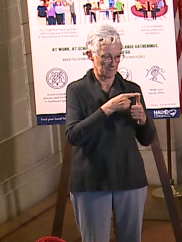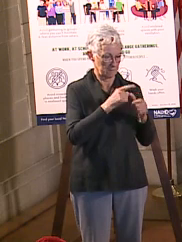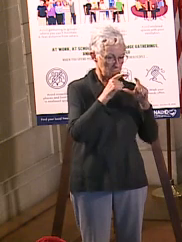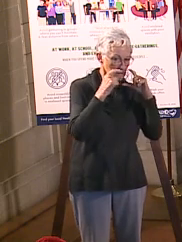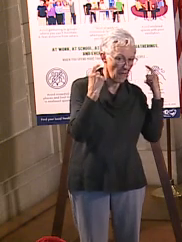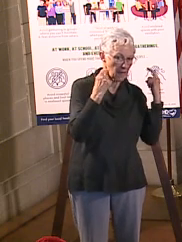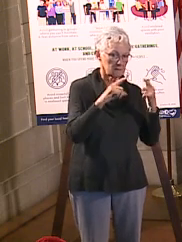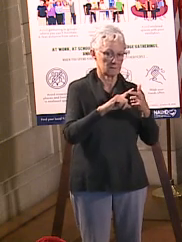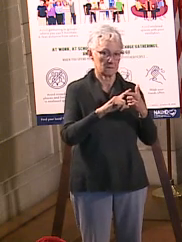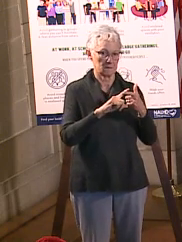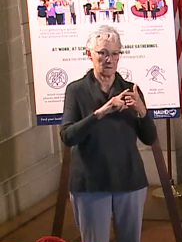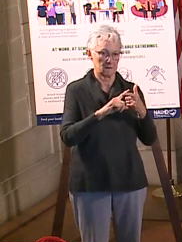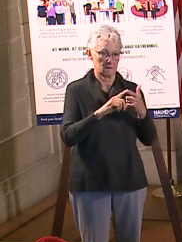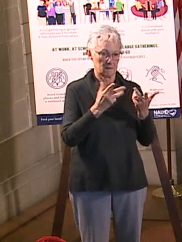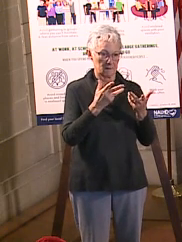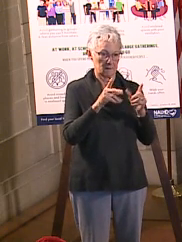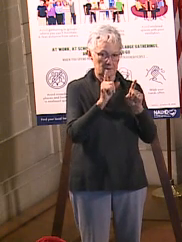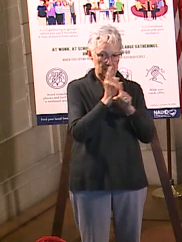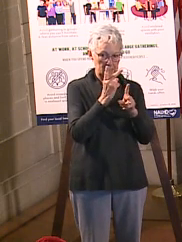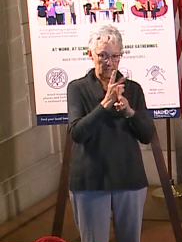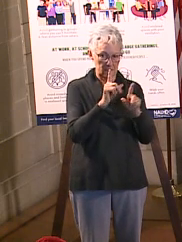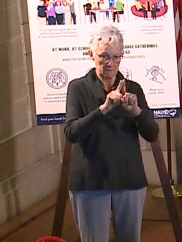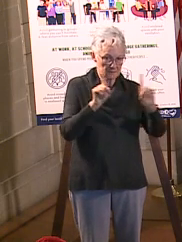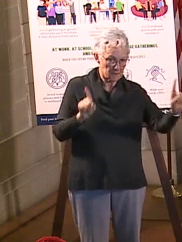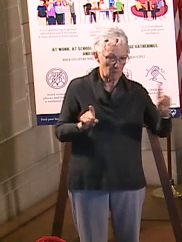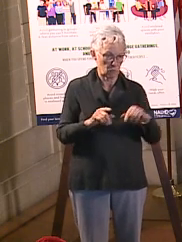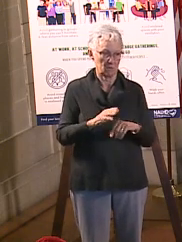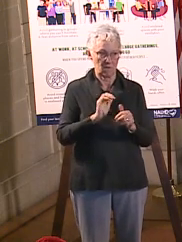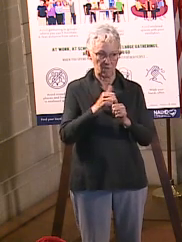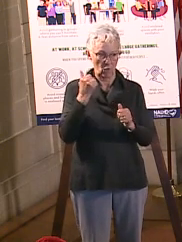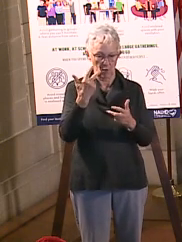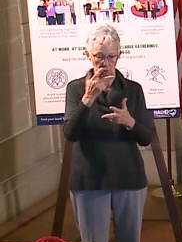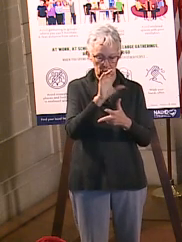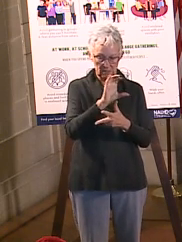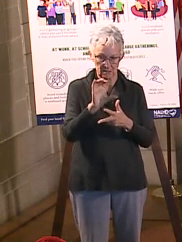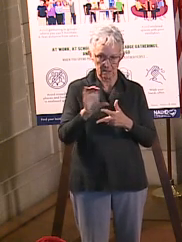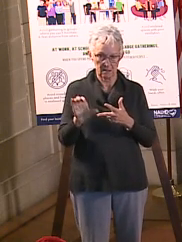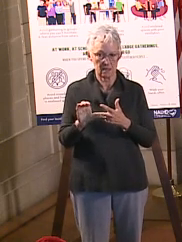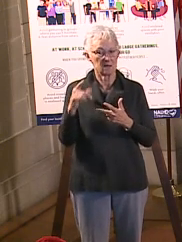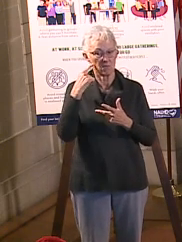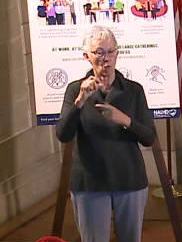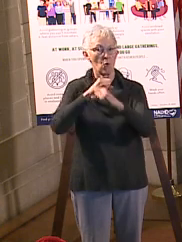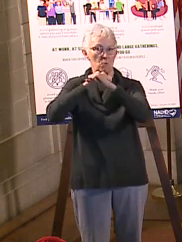our hospital capacity. That's what we're staying focused on, is protecting our hospital capacity.